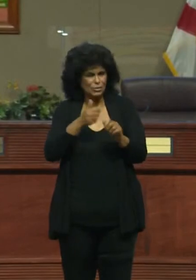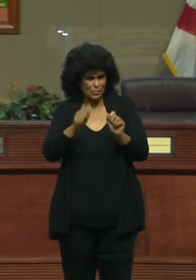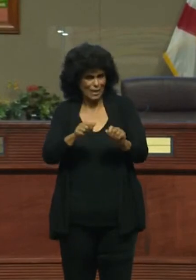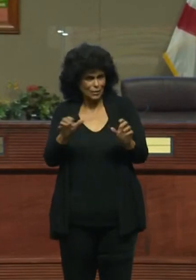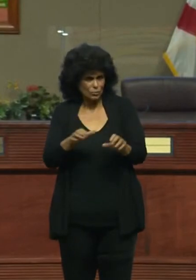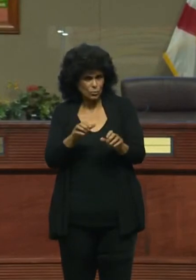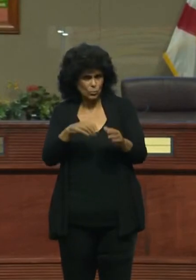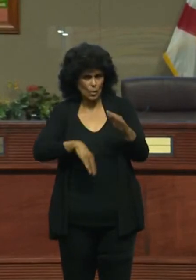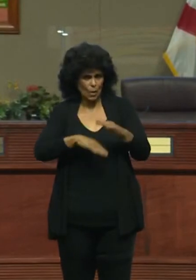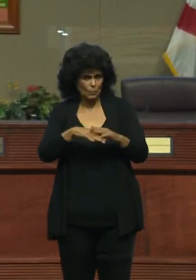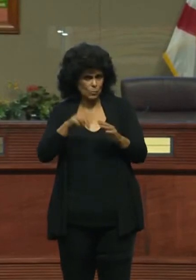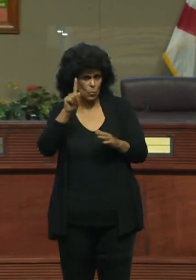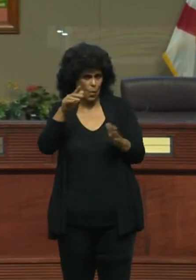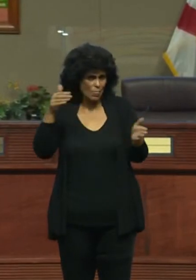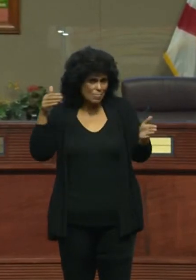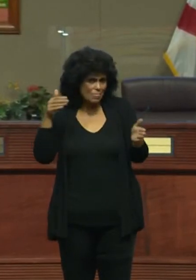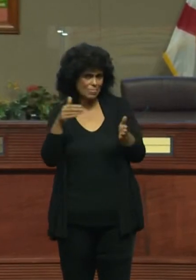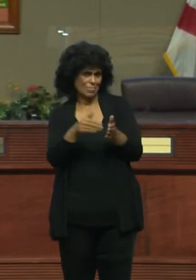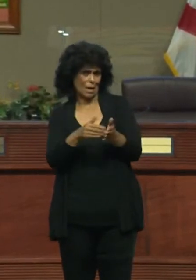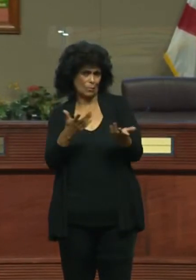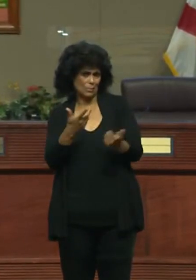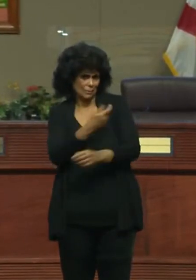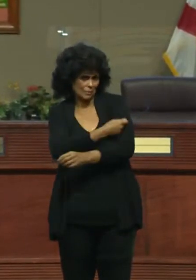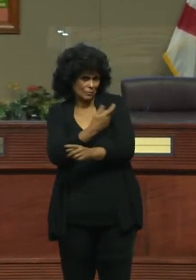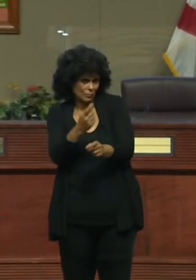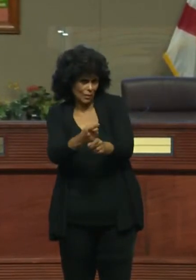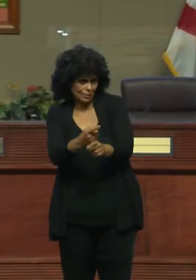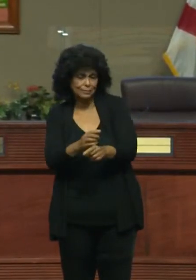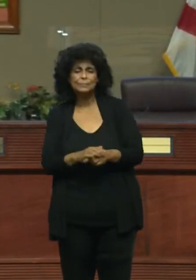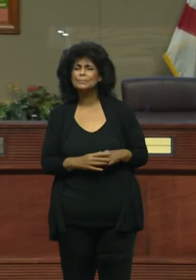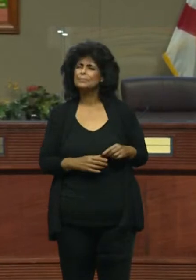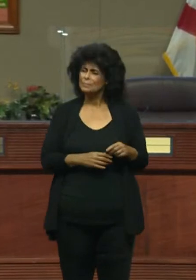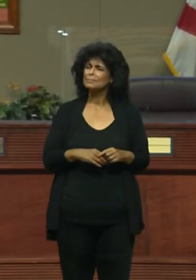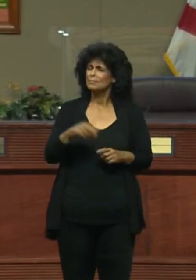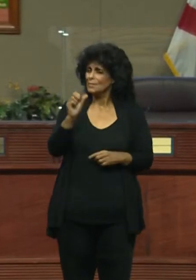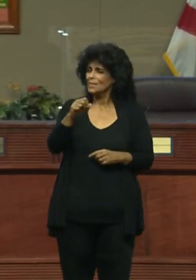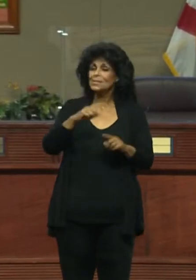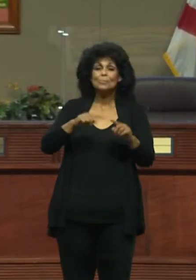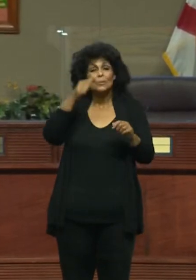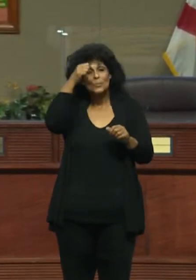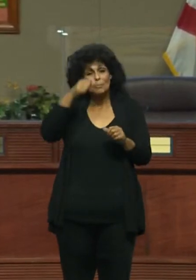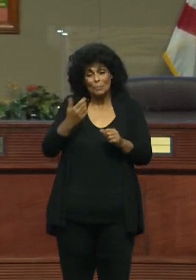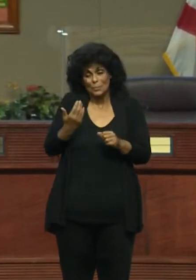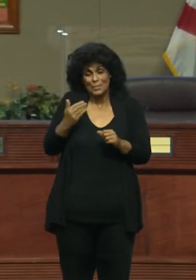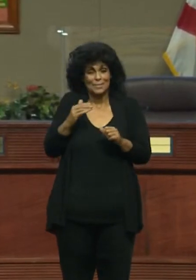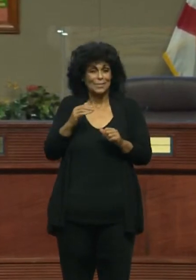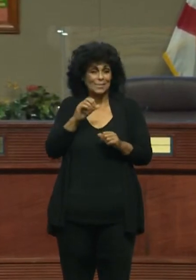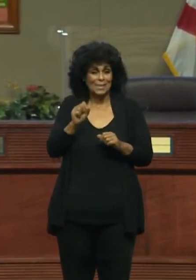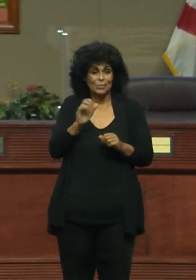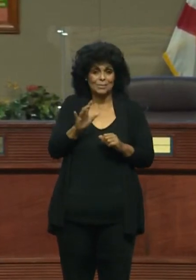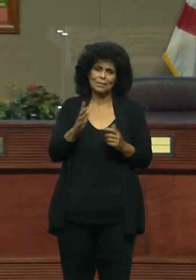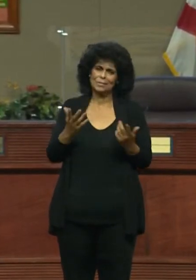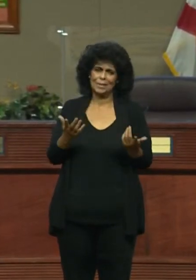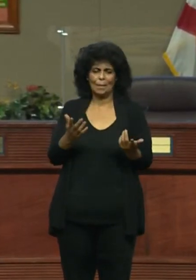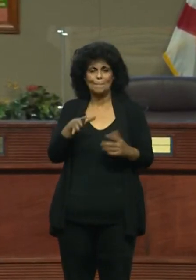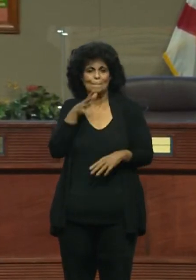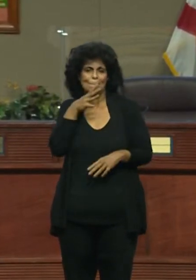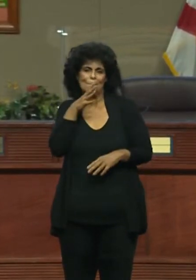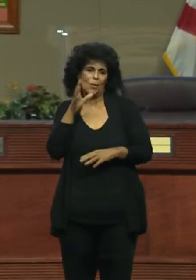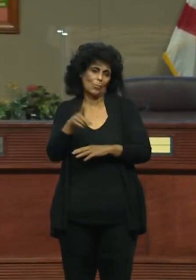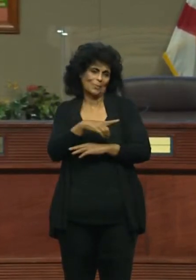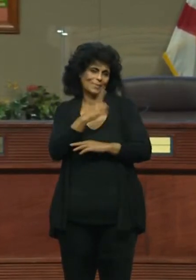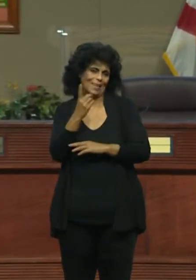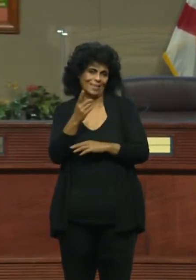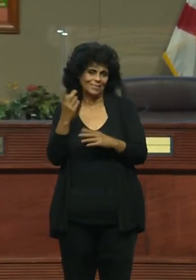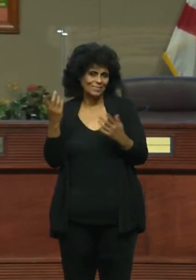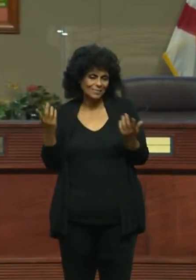was Mother's Day weekend, and it may have played a role in seeing the numbers drop off. I don't